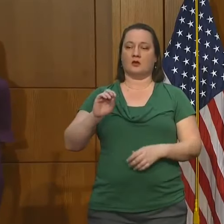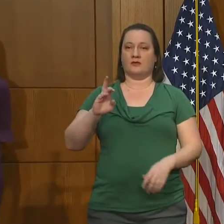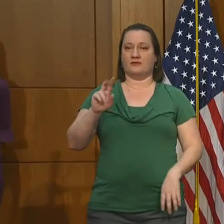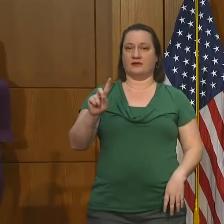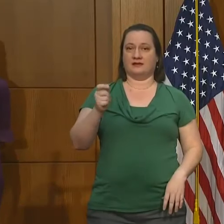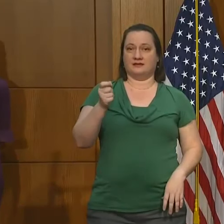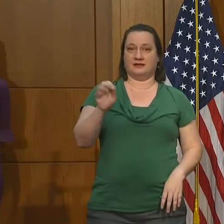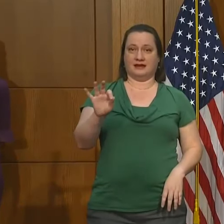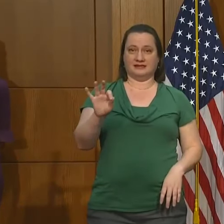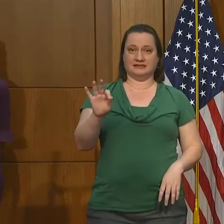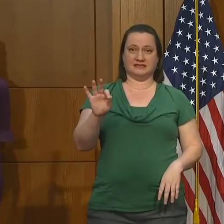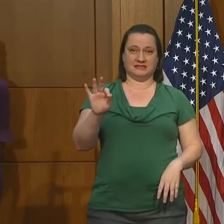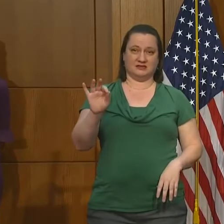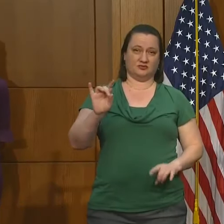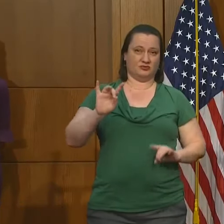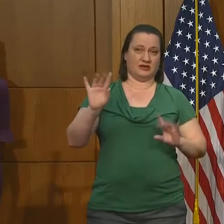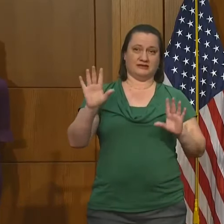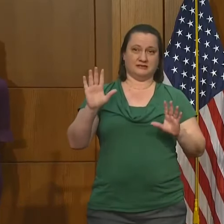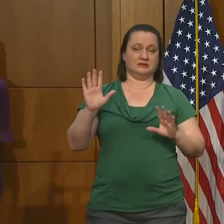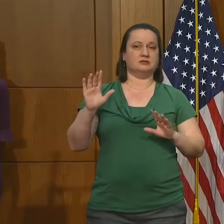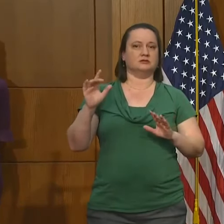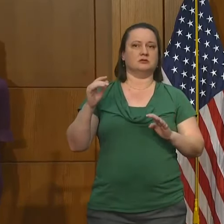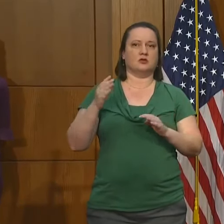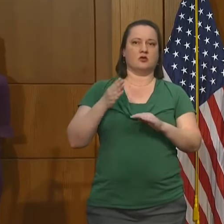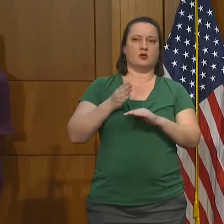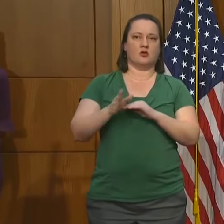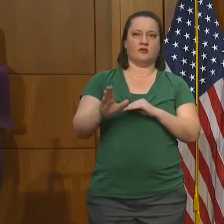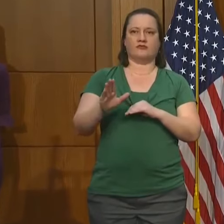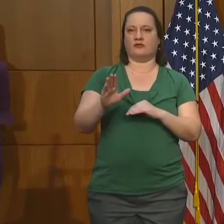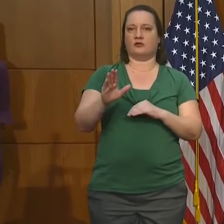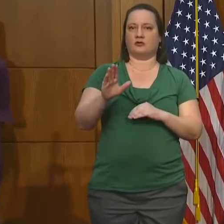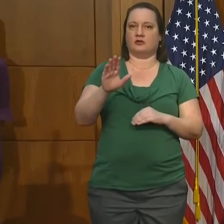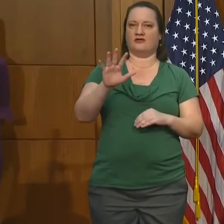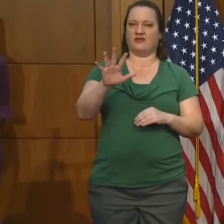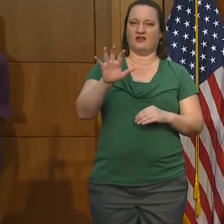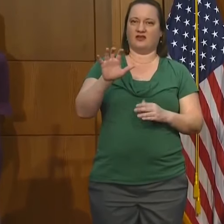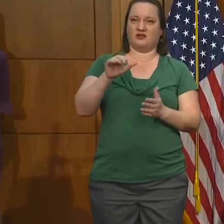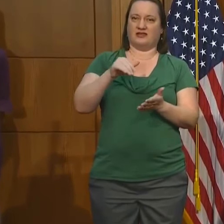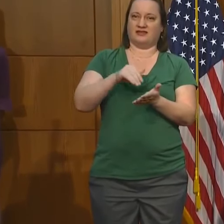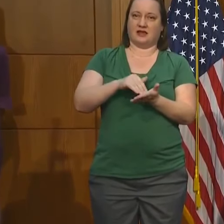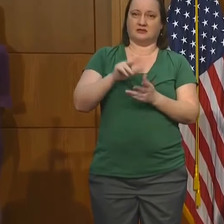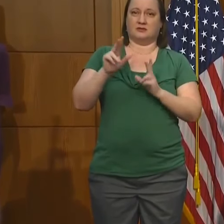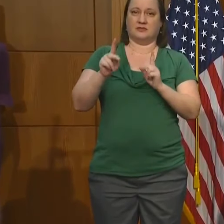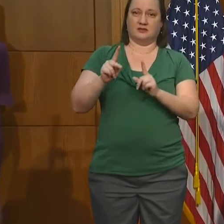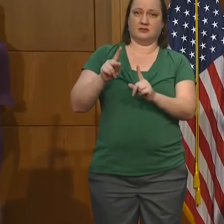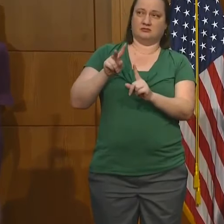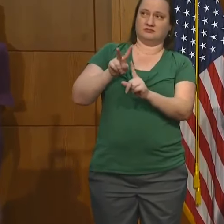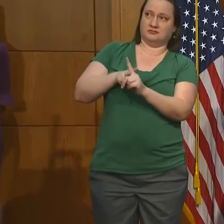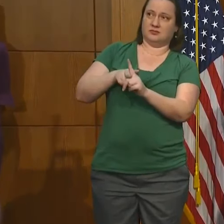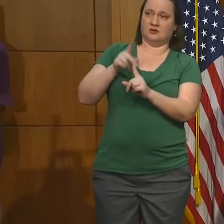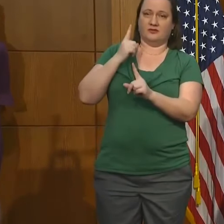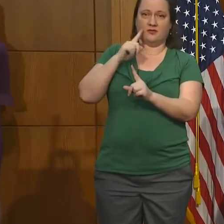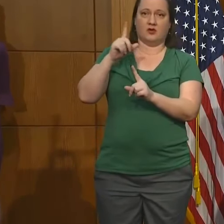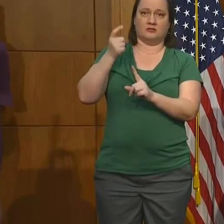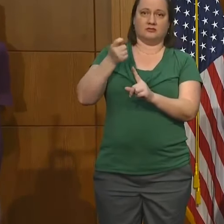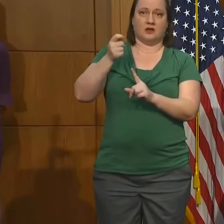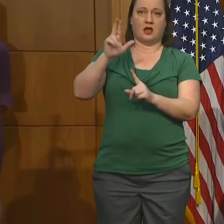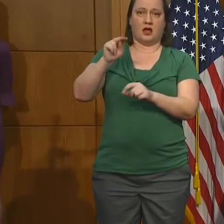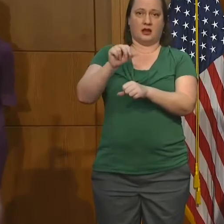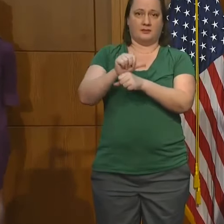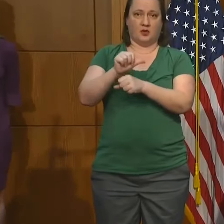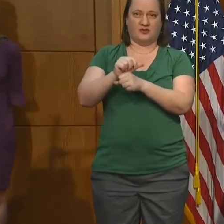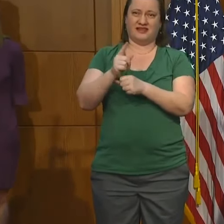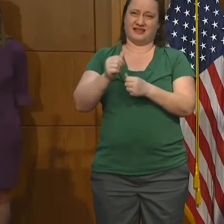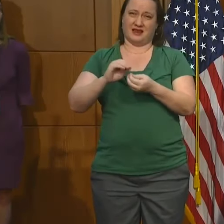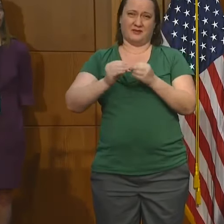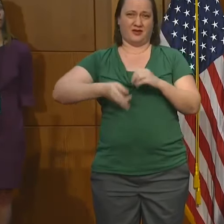COVID-19 crisis, we've had over 500,000 people file for unemployment in Virginia, and that is a high number. And we've had 2 different programs for